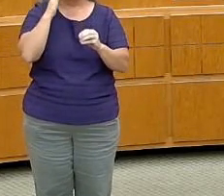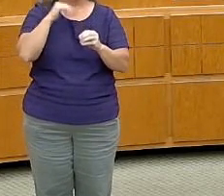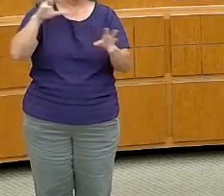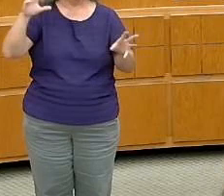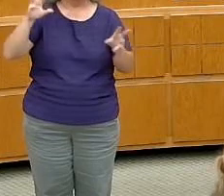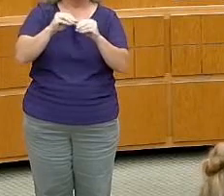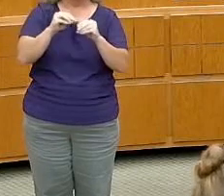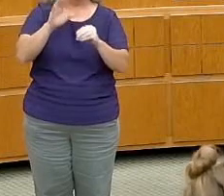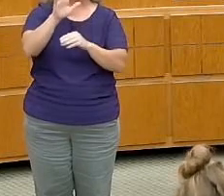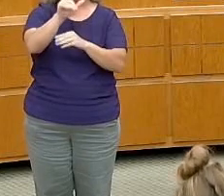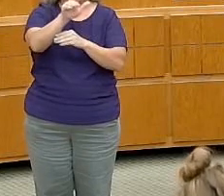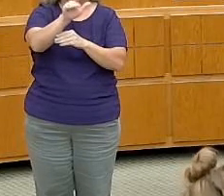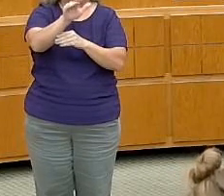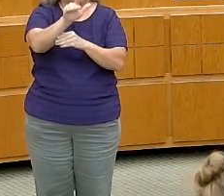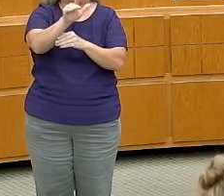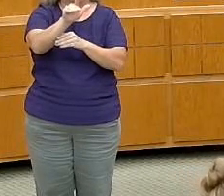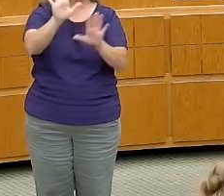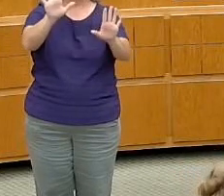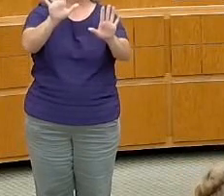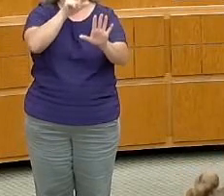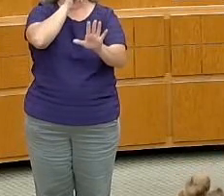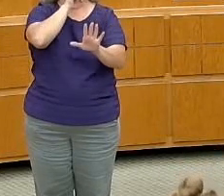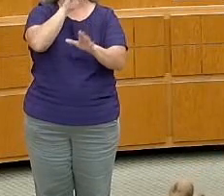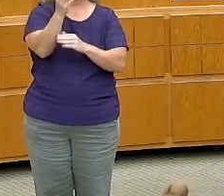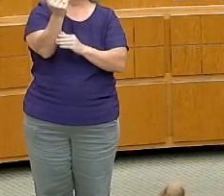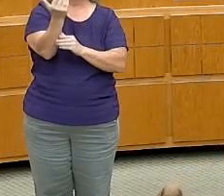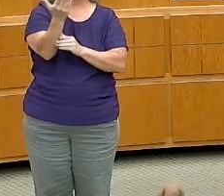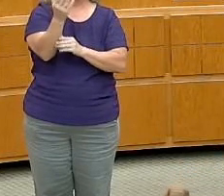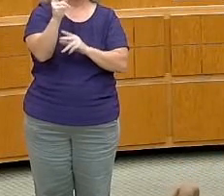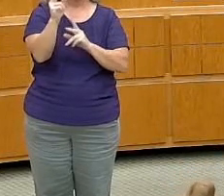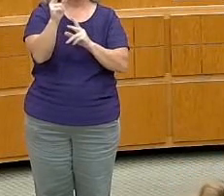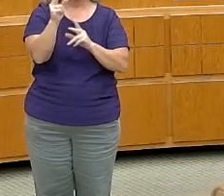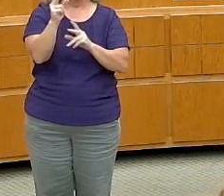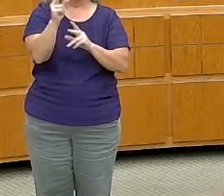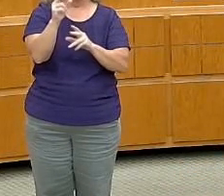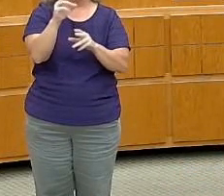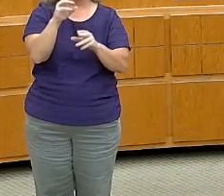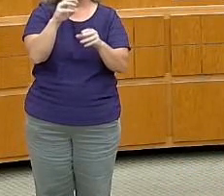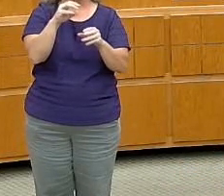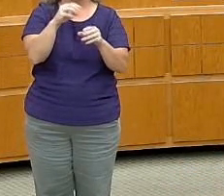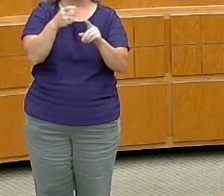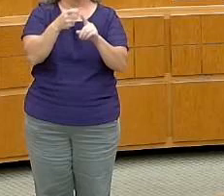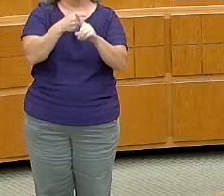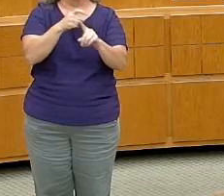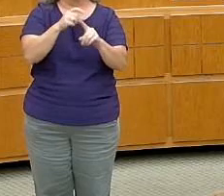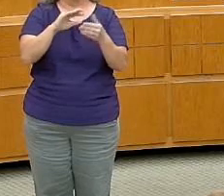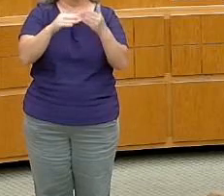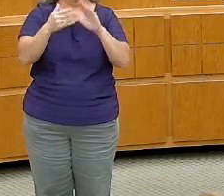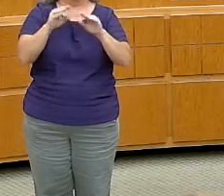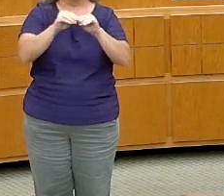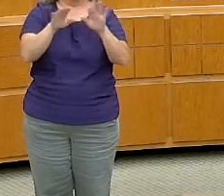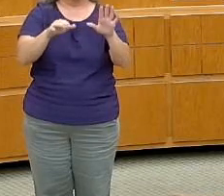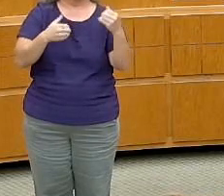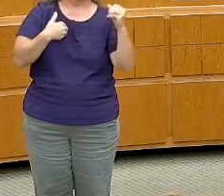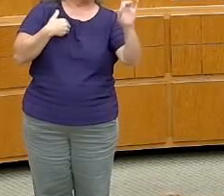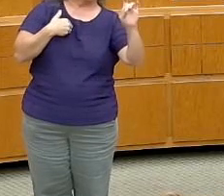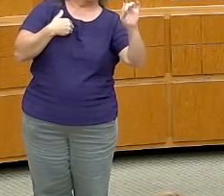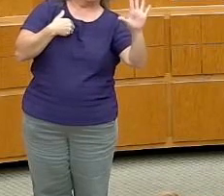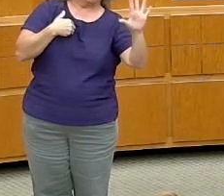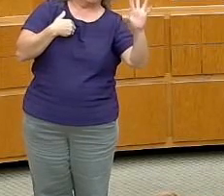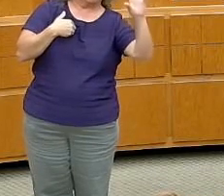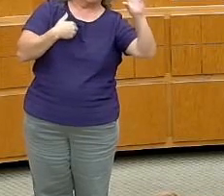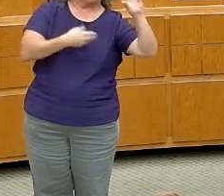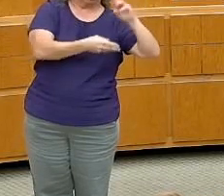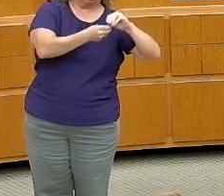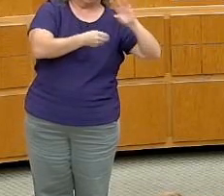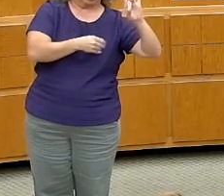25 persons, there's 15 persons in the community transmission category. So of the 83, 15